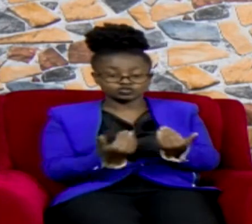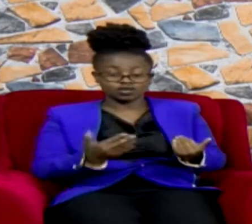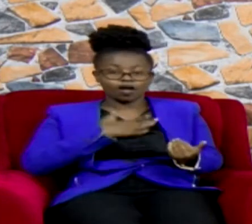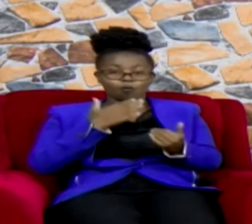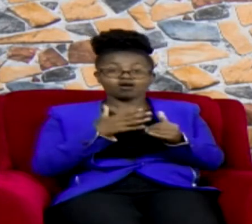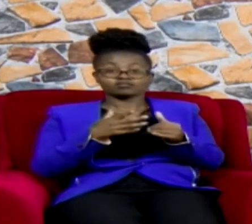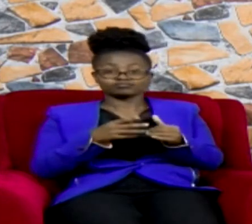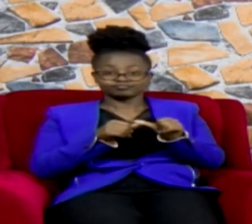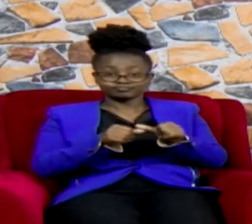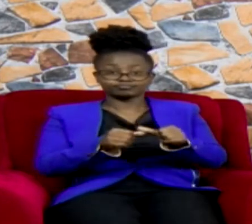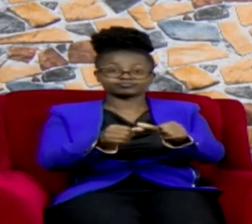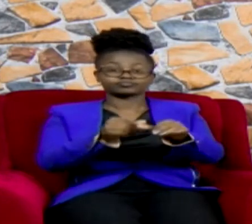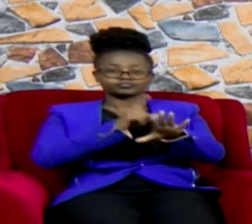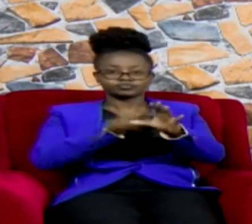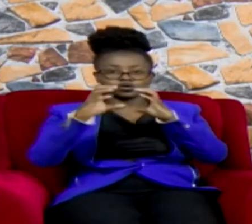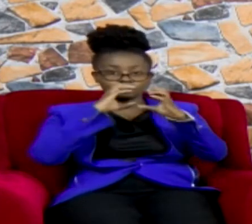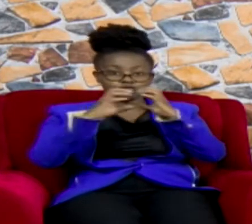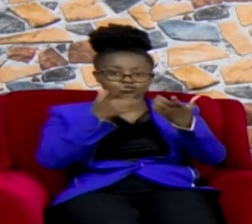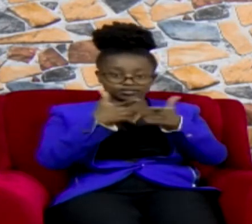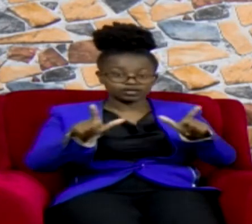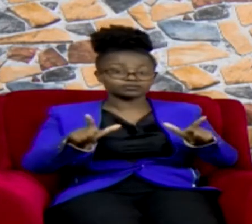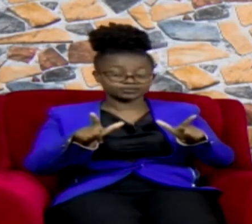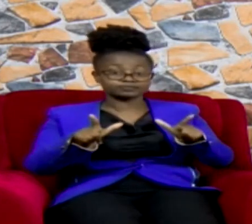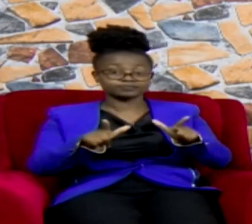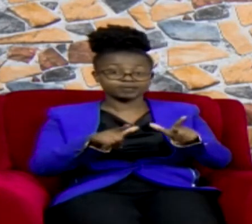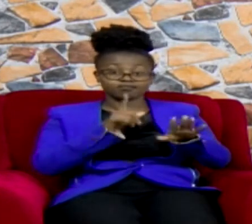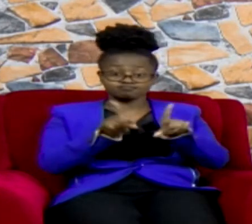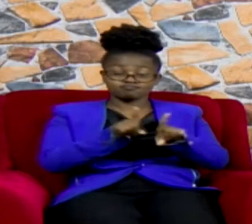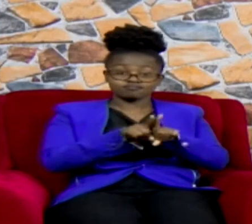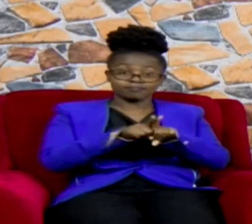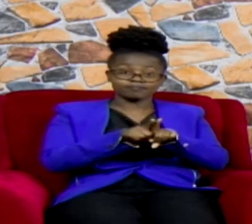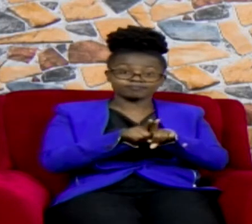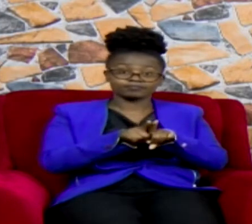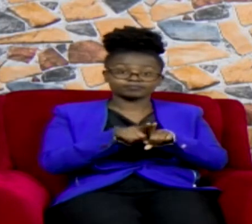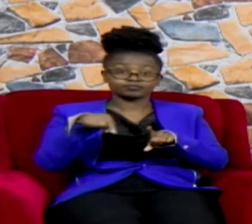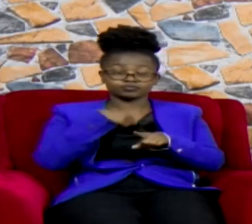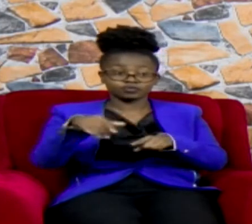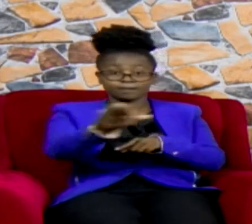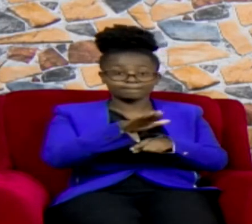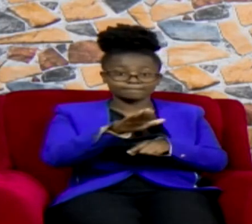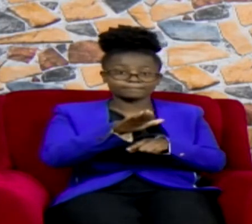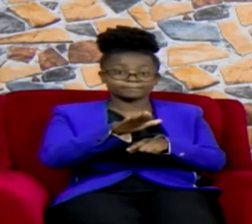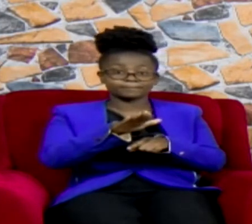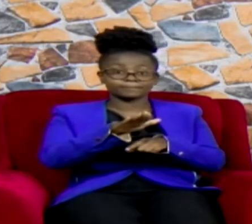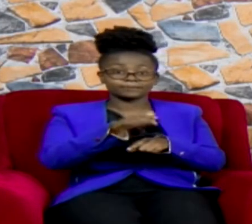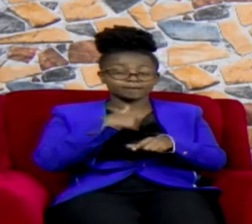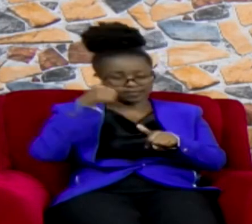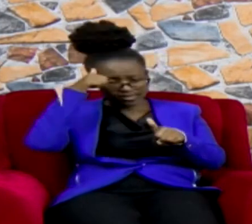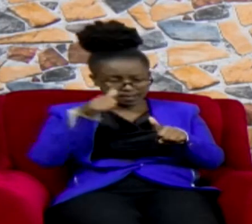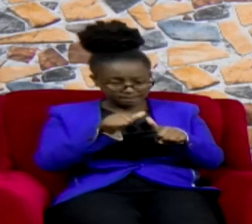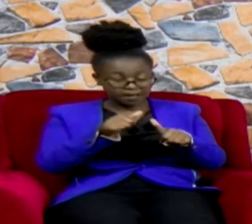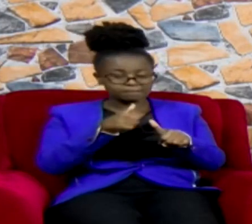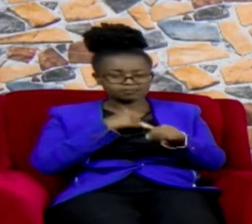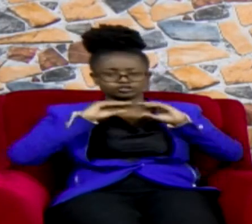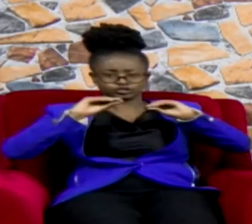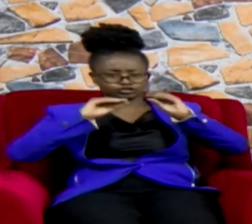through when it comes to communication and language. And we touched on quite a bit of areas, and I remember I got schooled.